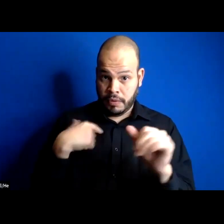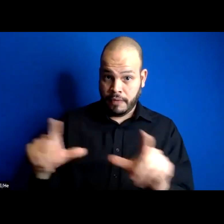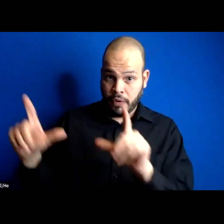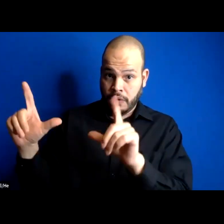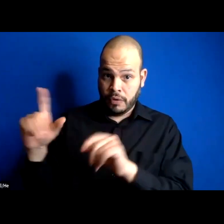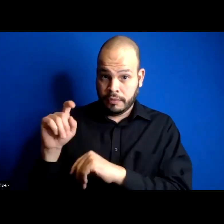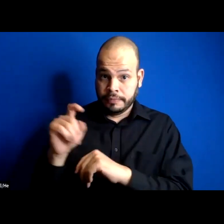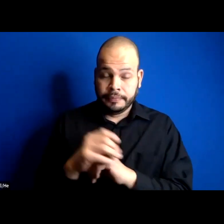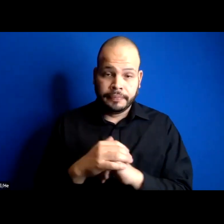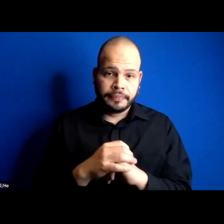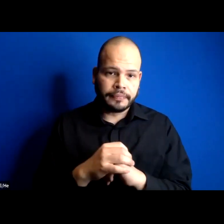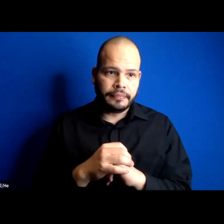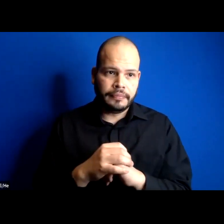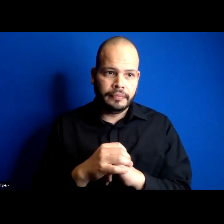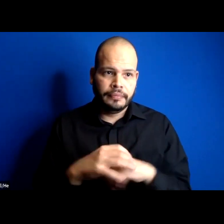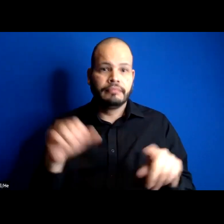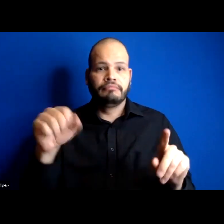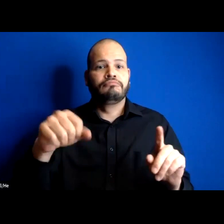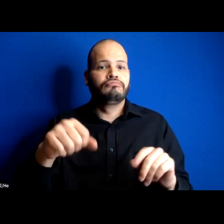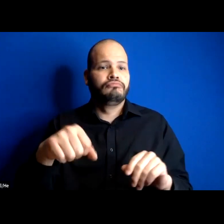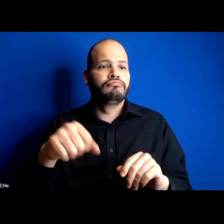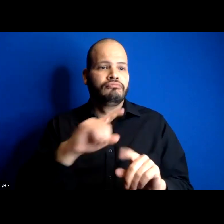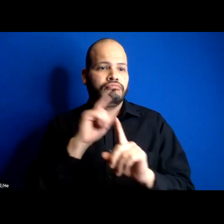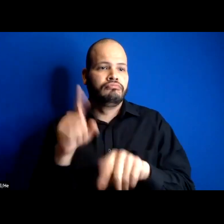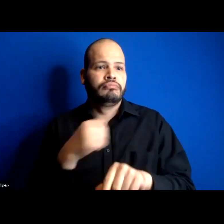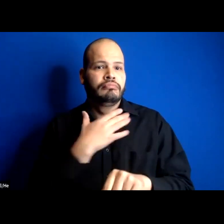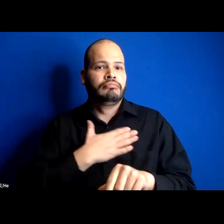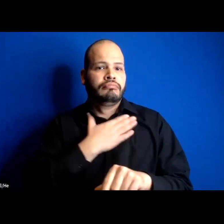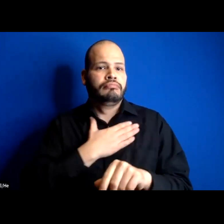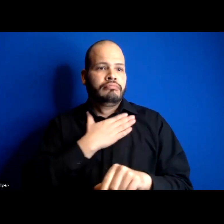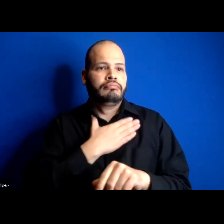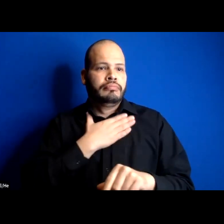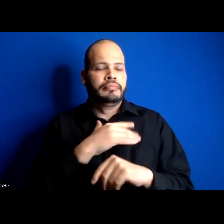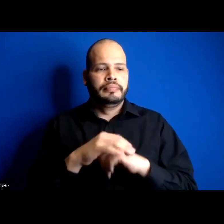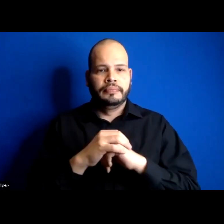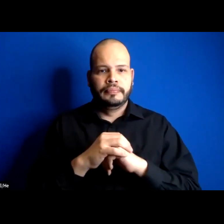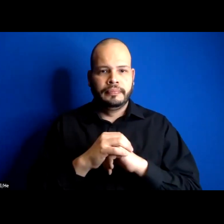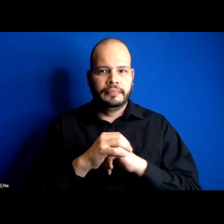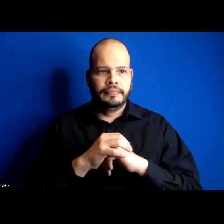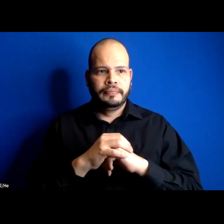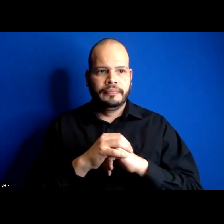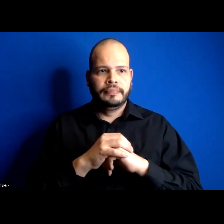Yes, please. And Okay, Caroline, Bethany is putting them in the chat. okay.